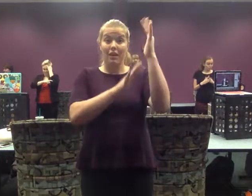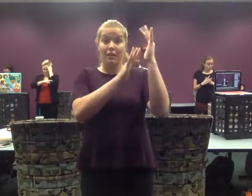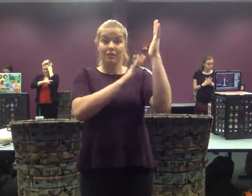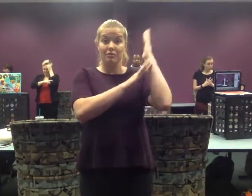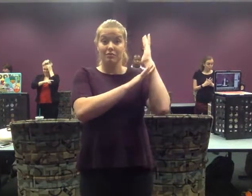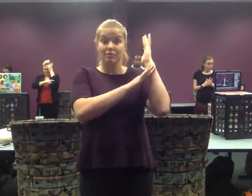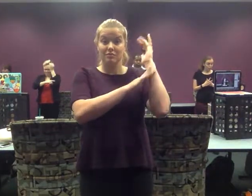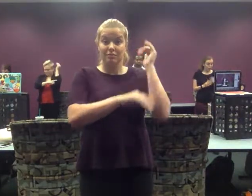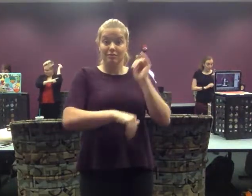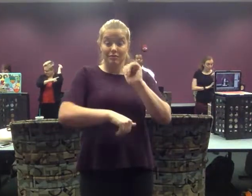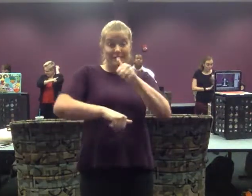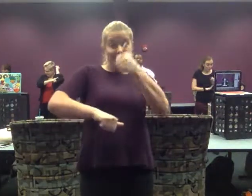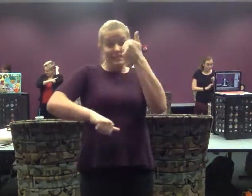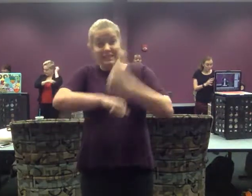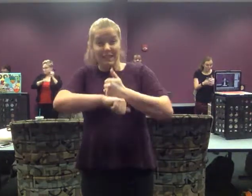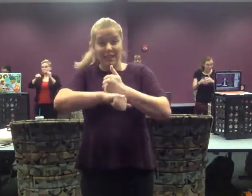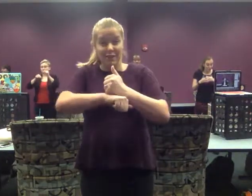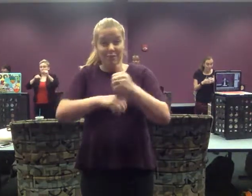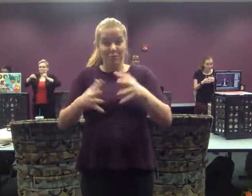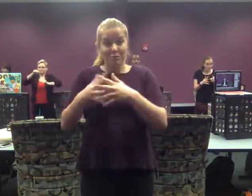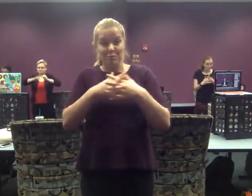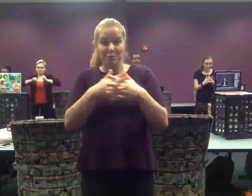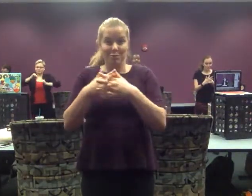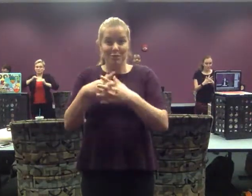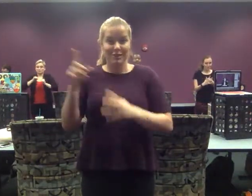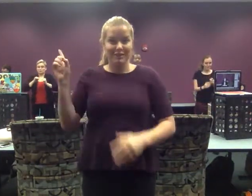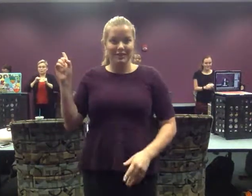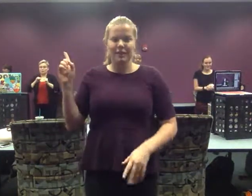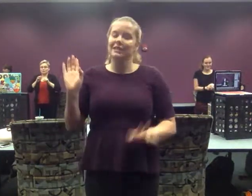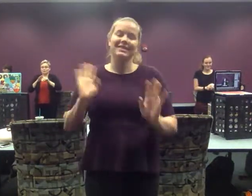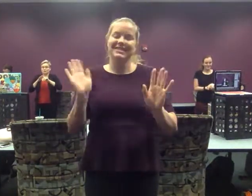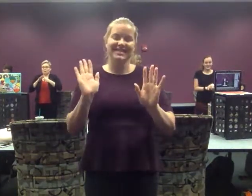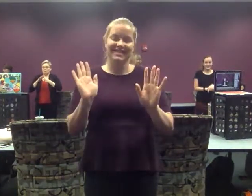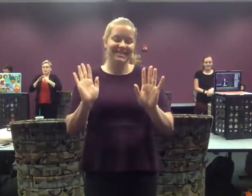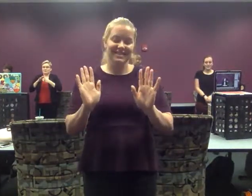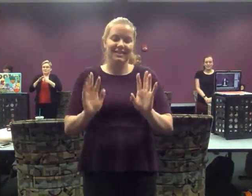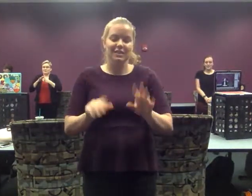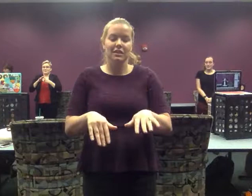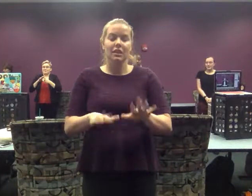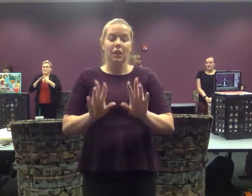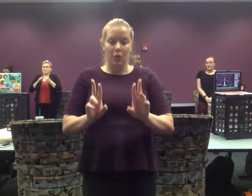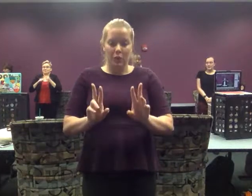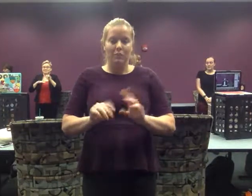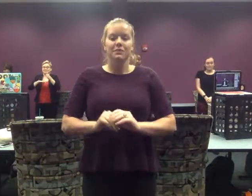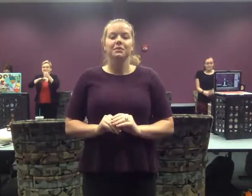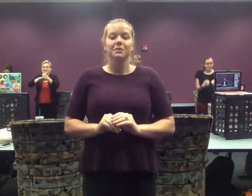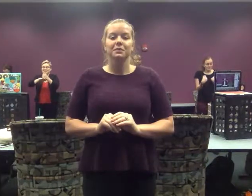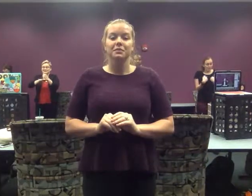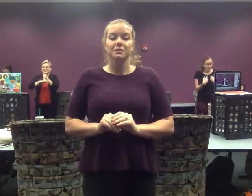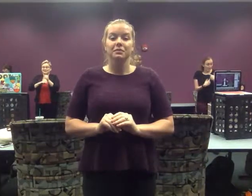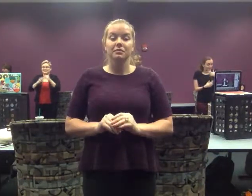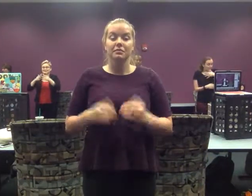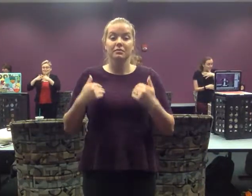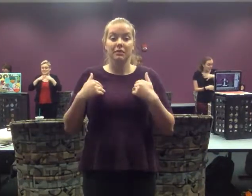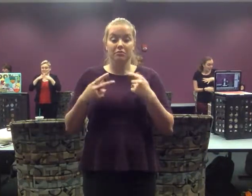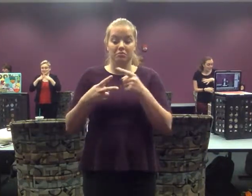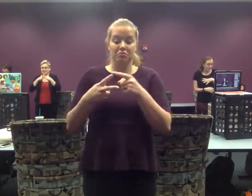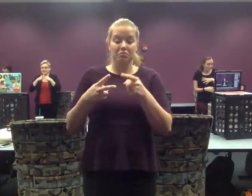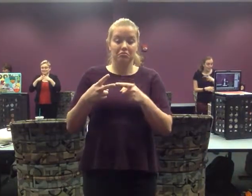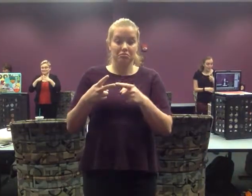of the United States, I don't want to go back that far, we had two men of very different background and very different